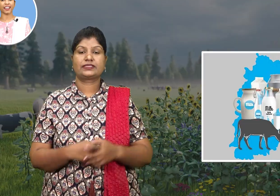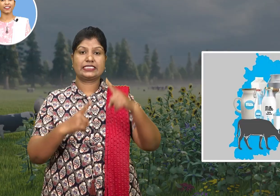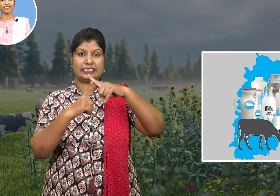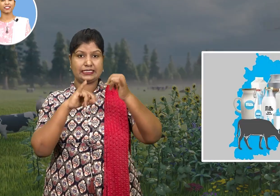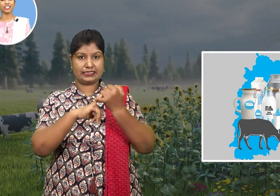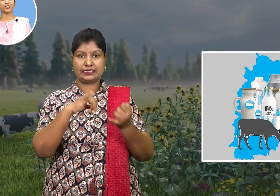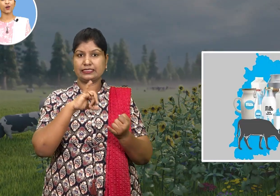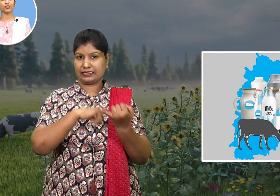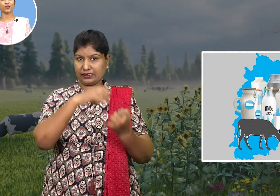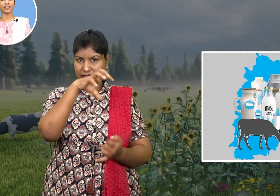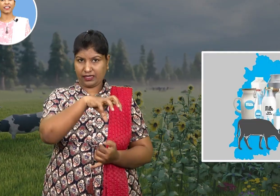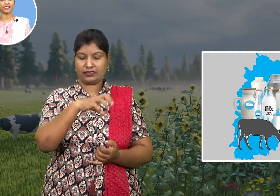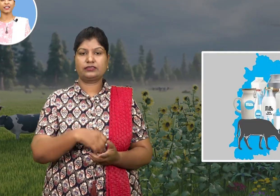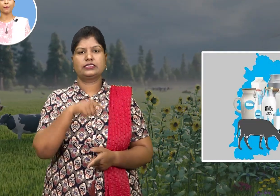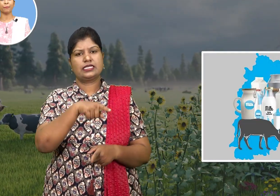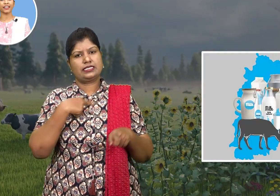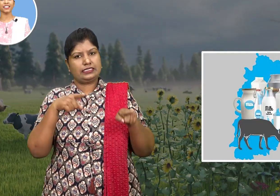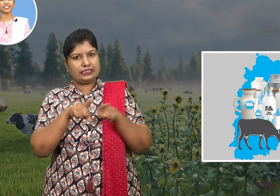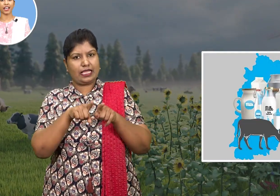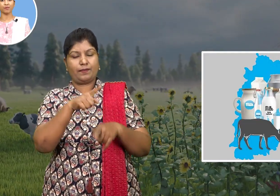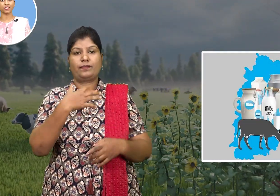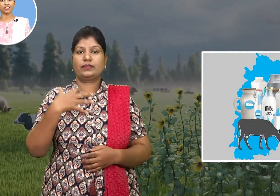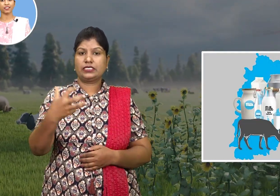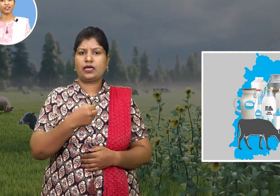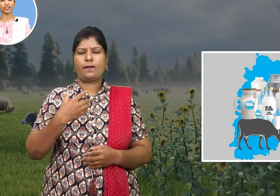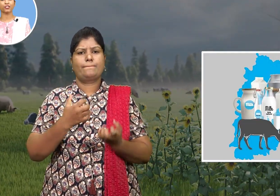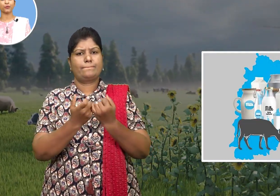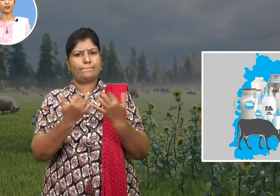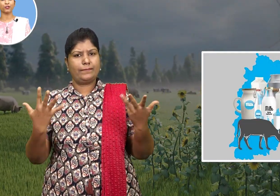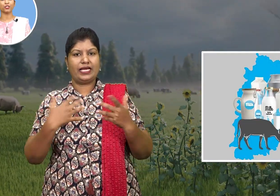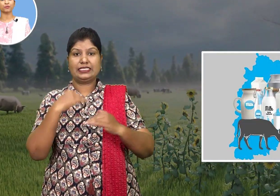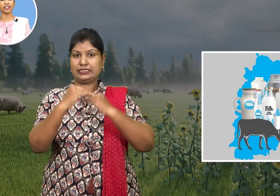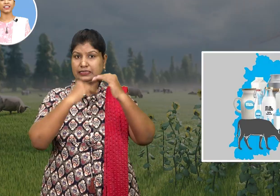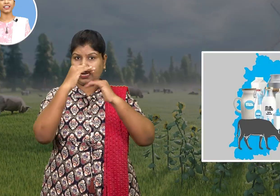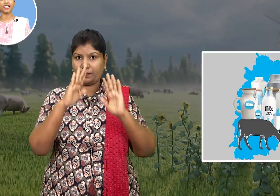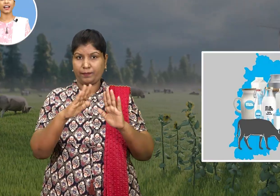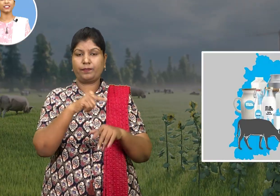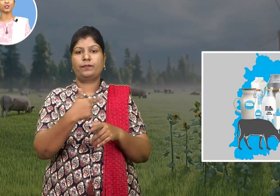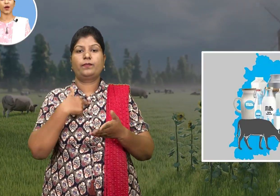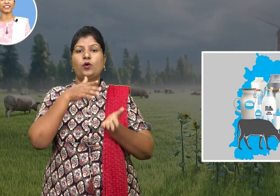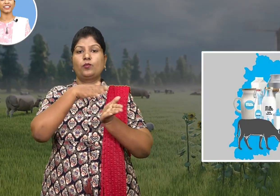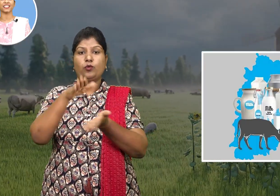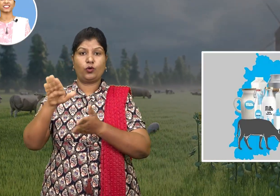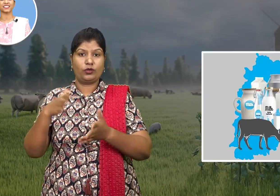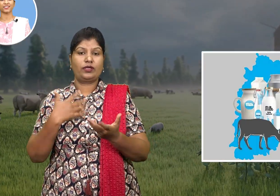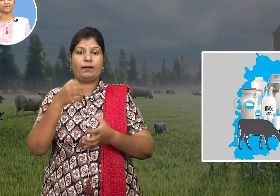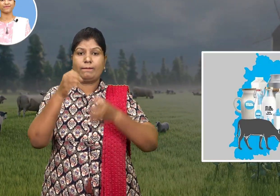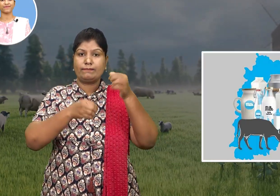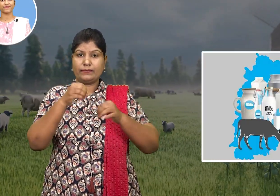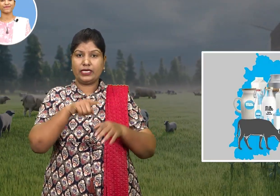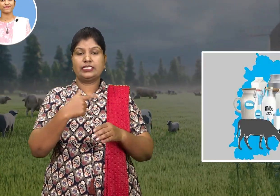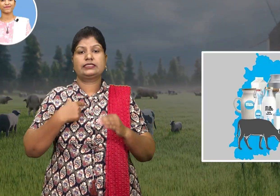Telangana state is also taking many steps to produce milk in higher quantities.